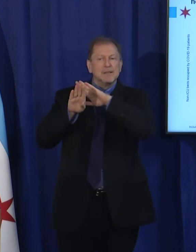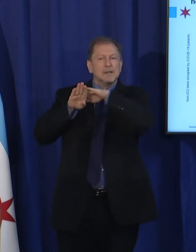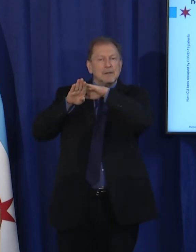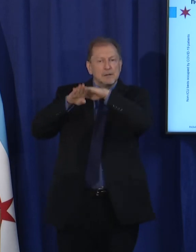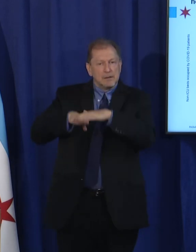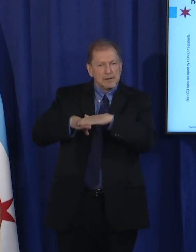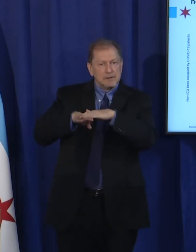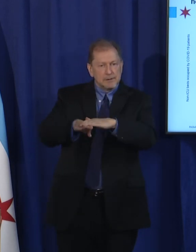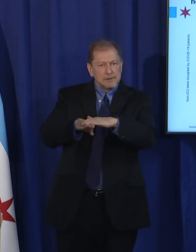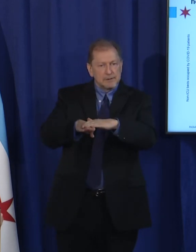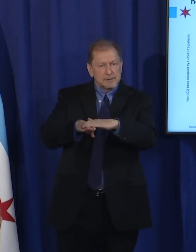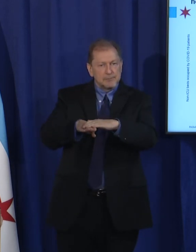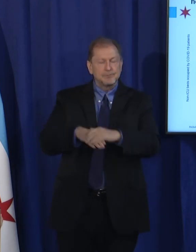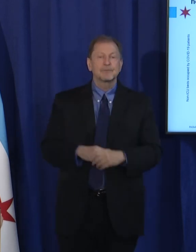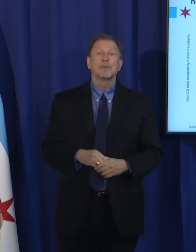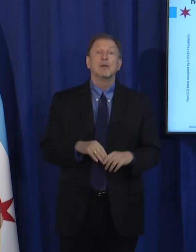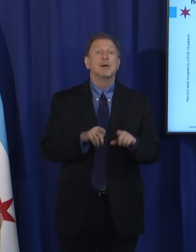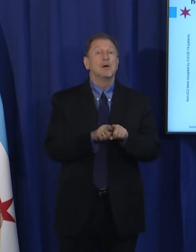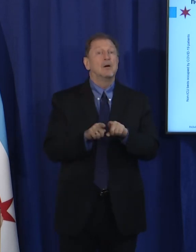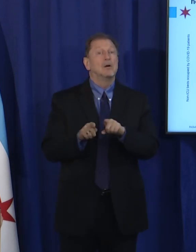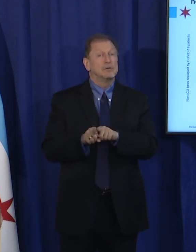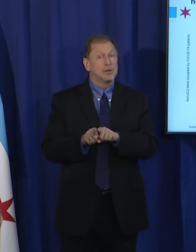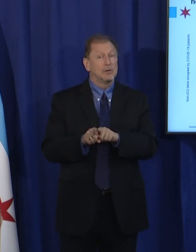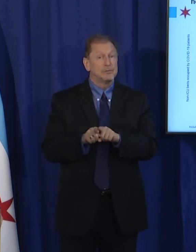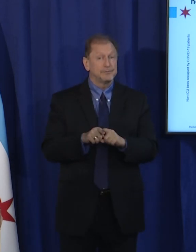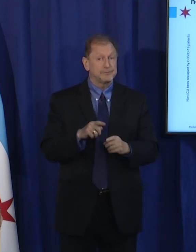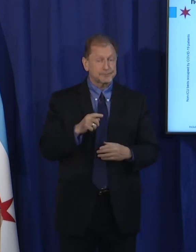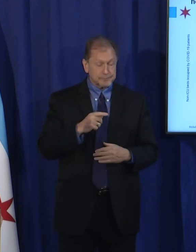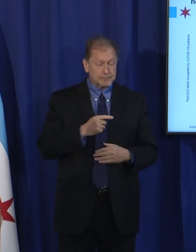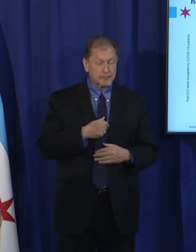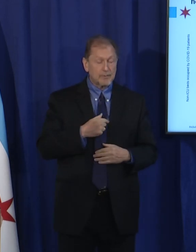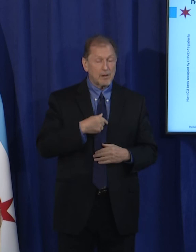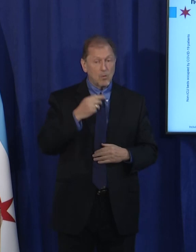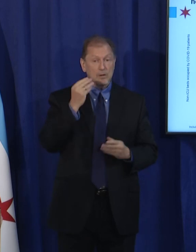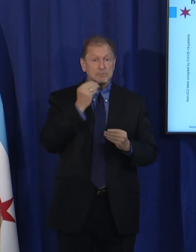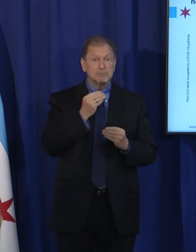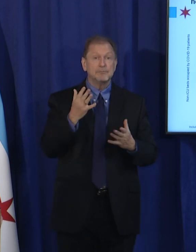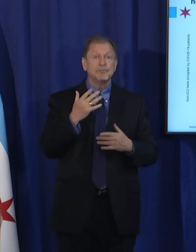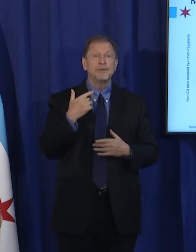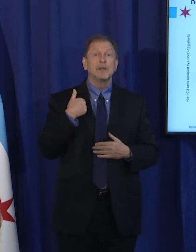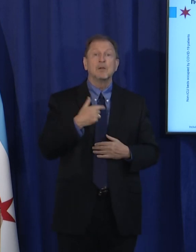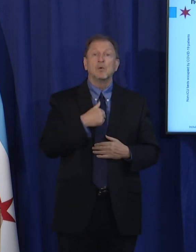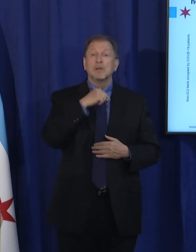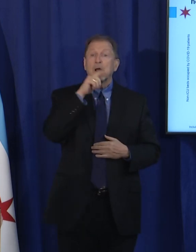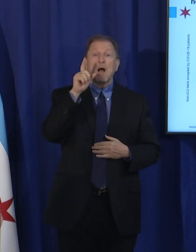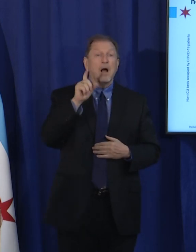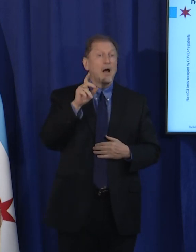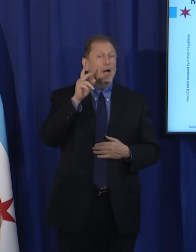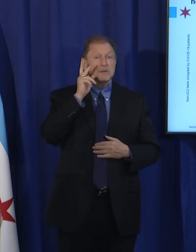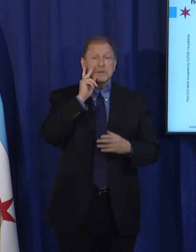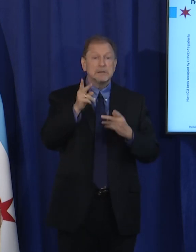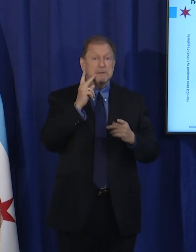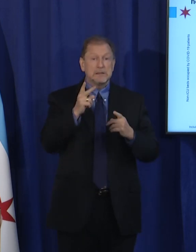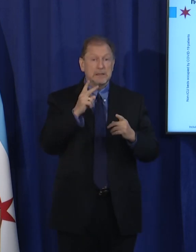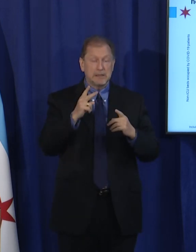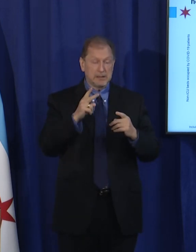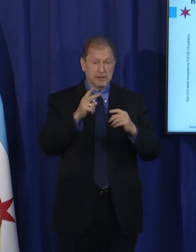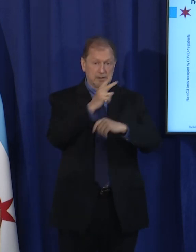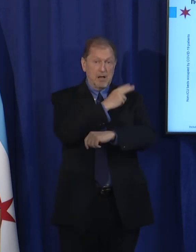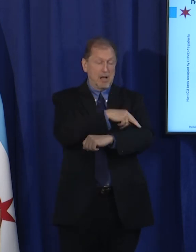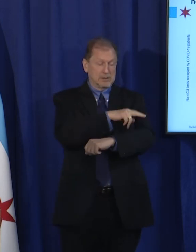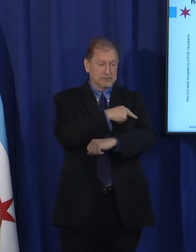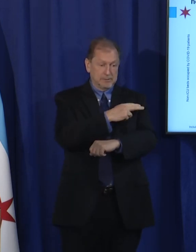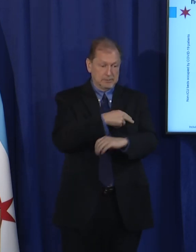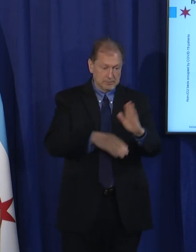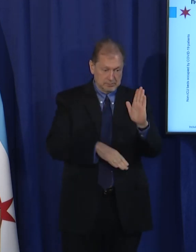want to highlight that we have not seen any slowing in our hospitalizations. And that's to be expected